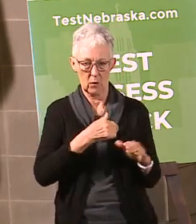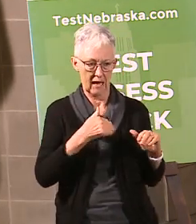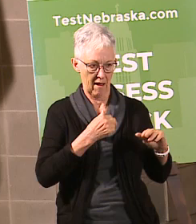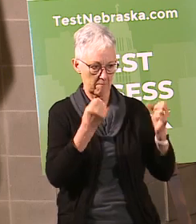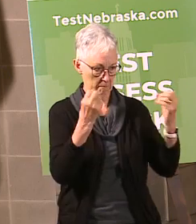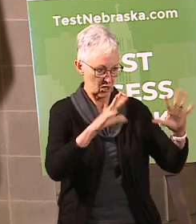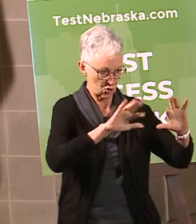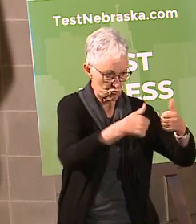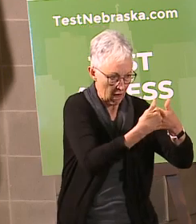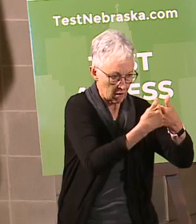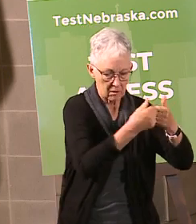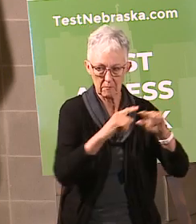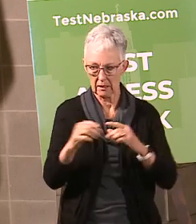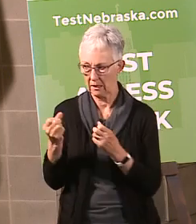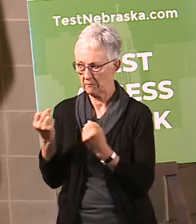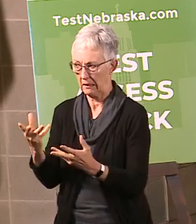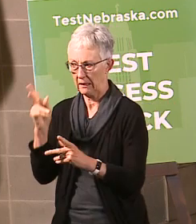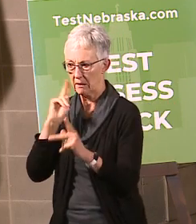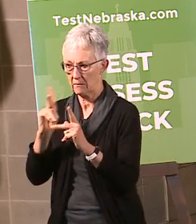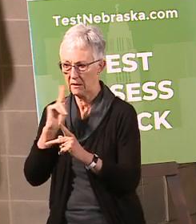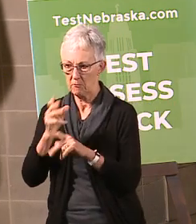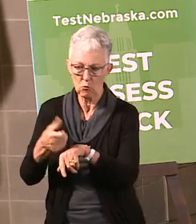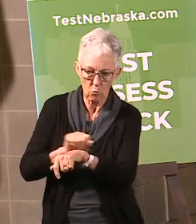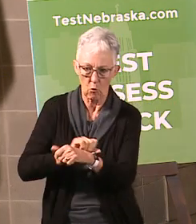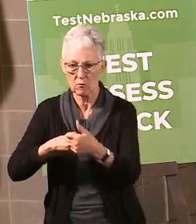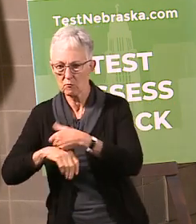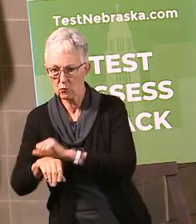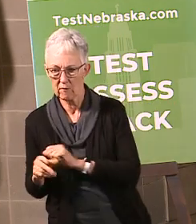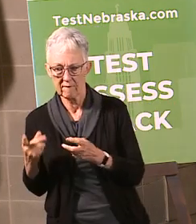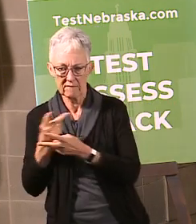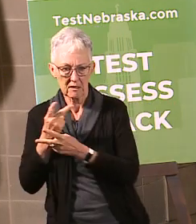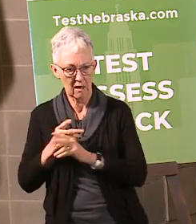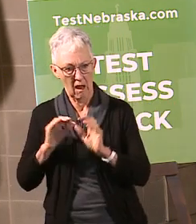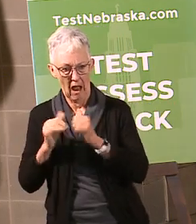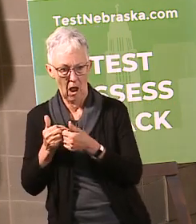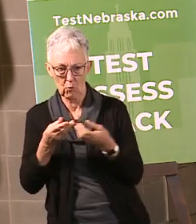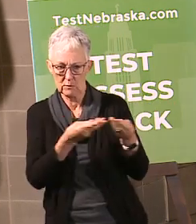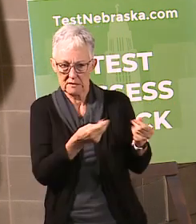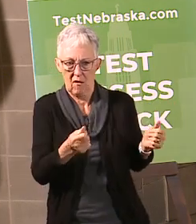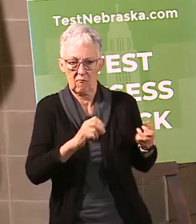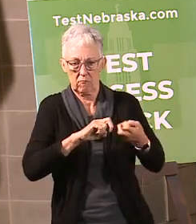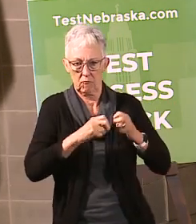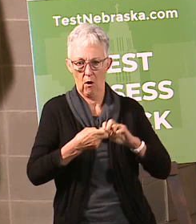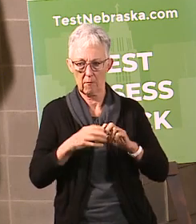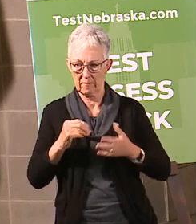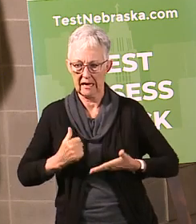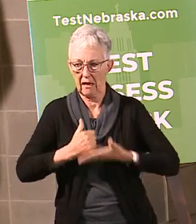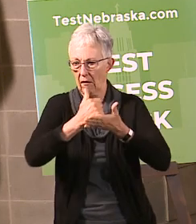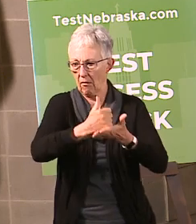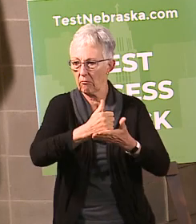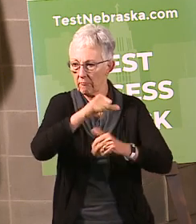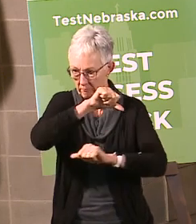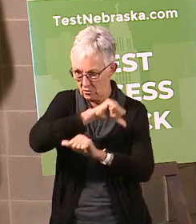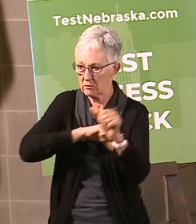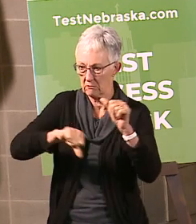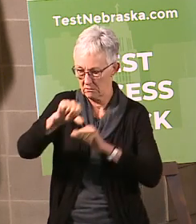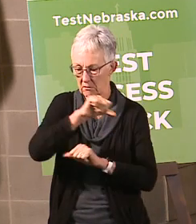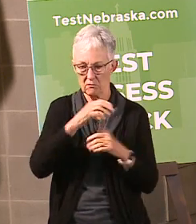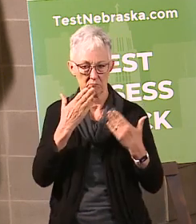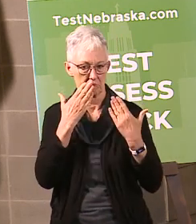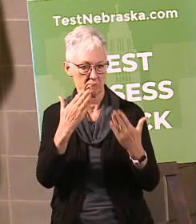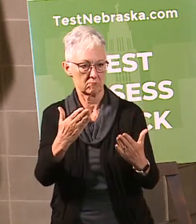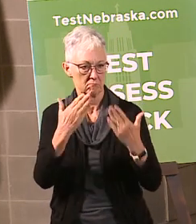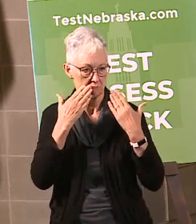with great leadership and generosity and community support of our neighbors. So thank you very much. I know we're going to get through